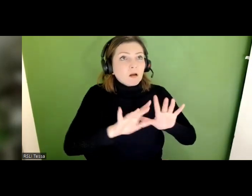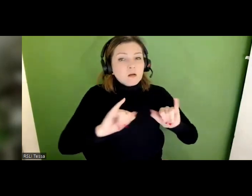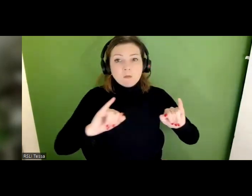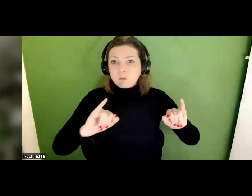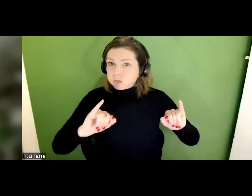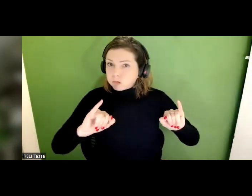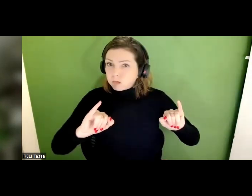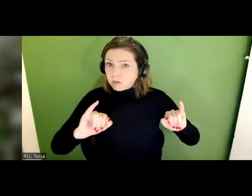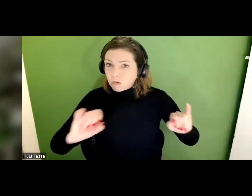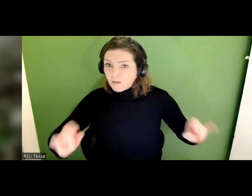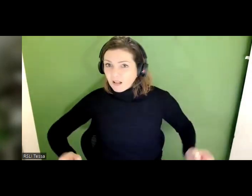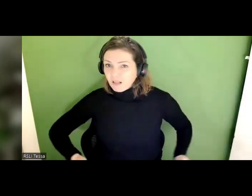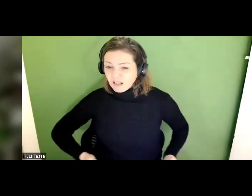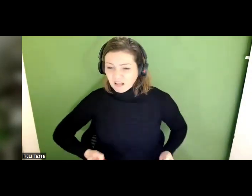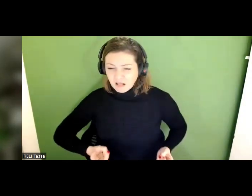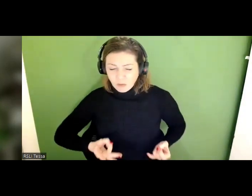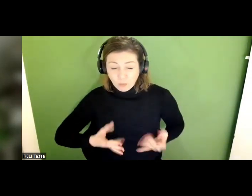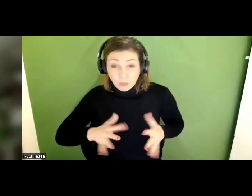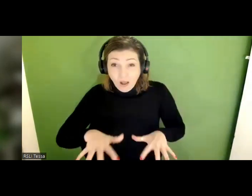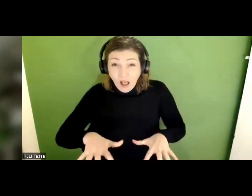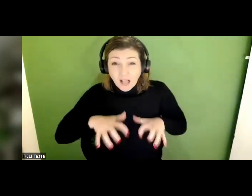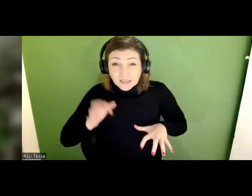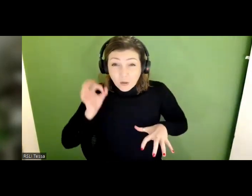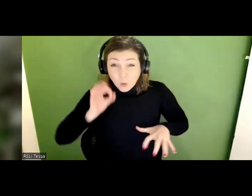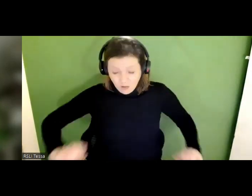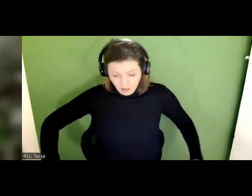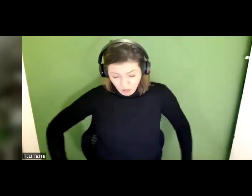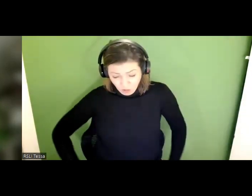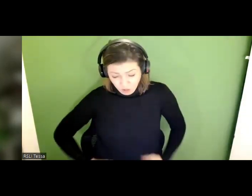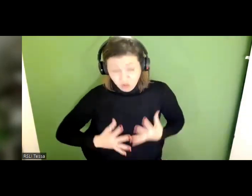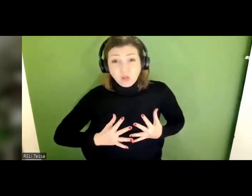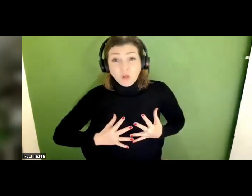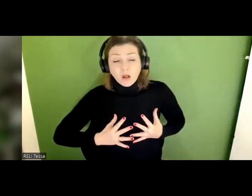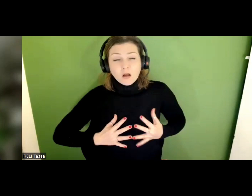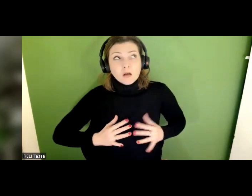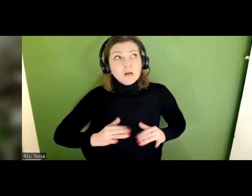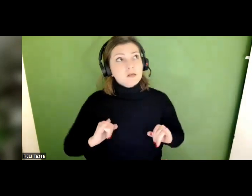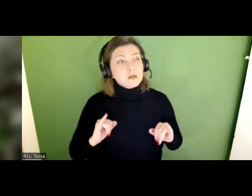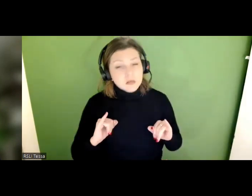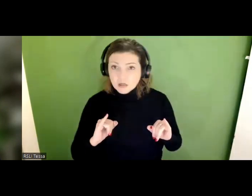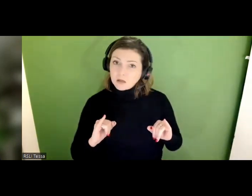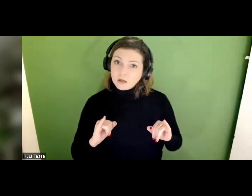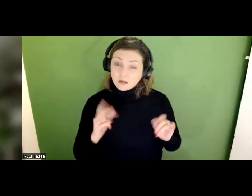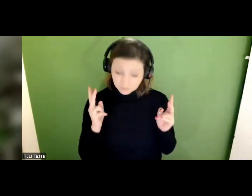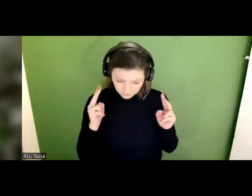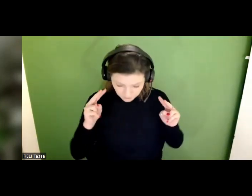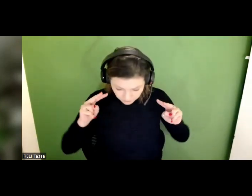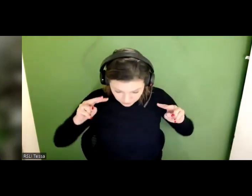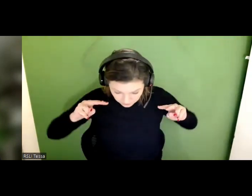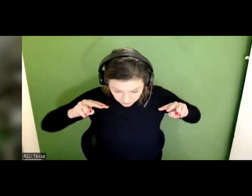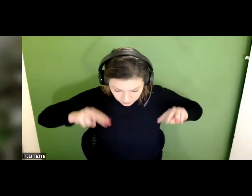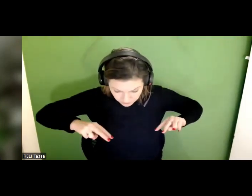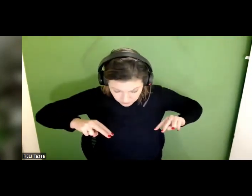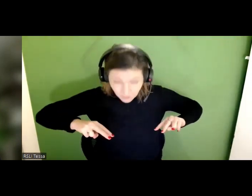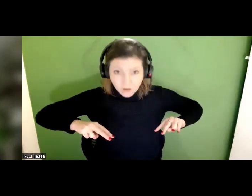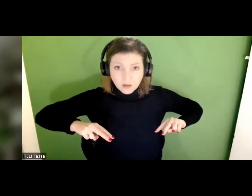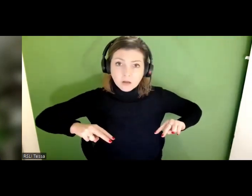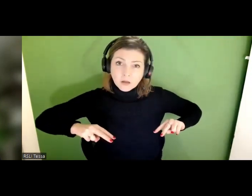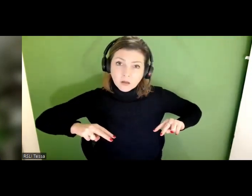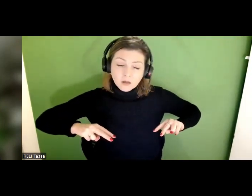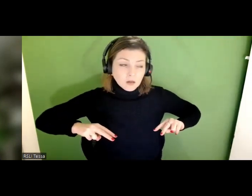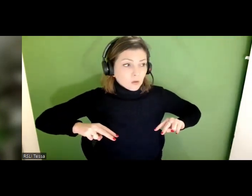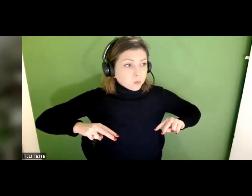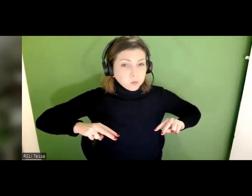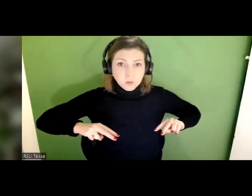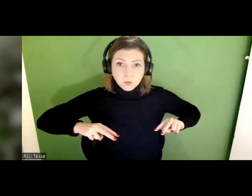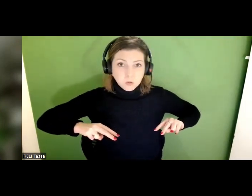Polly felt a gush of icy water splash up the inside of her legs. Looking down in the gaslight, she saw she'd stepped